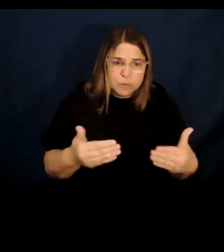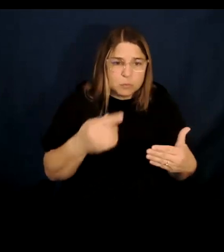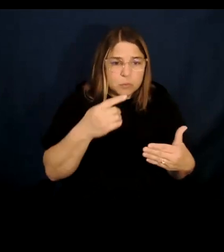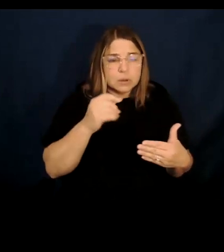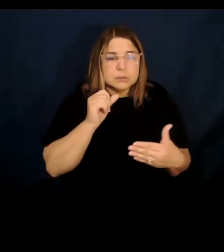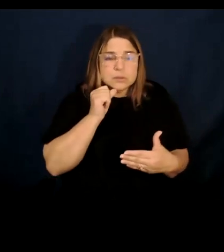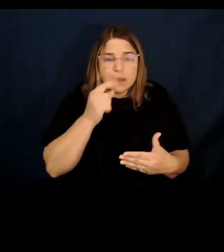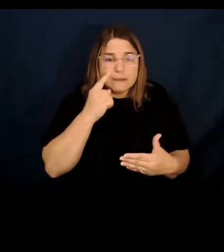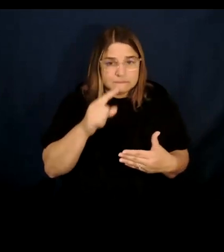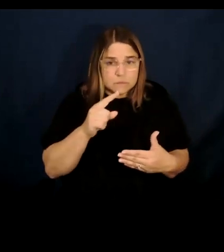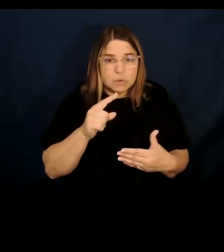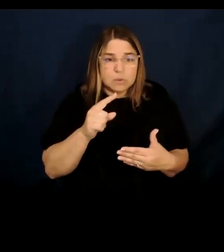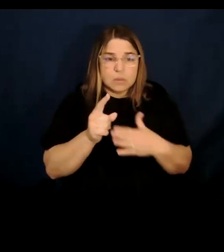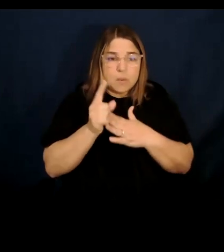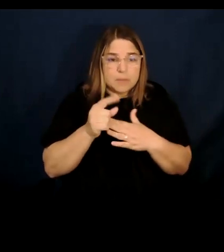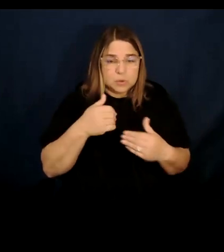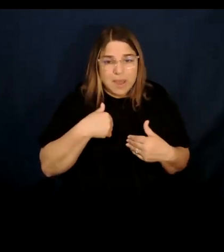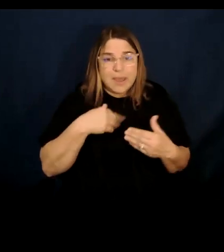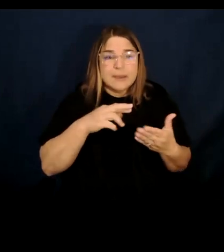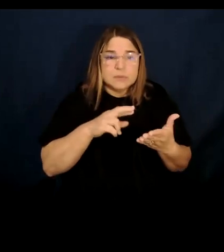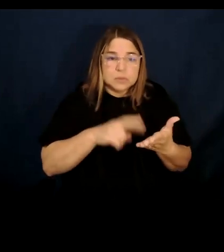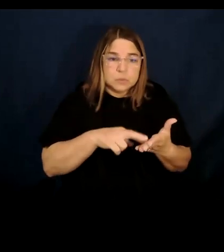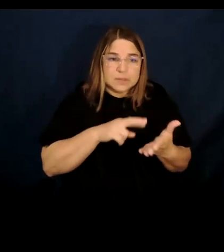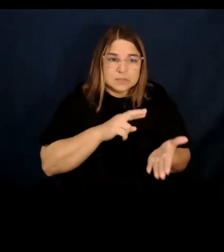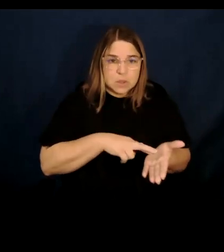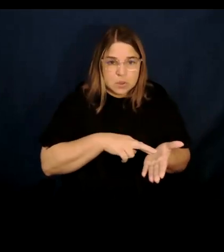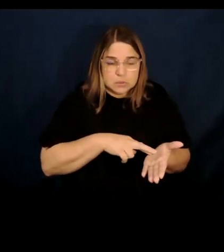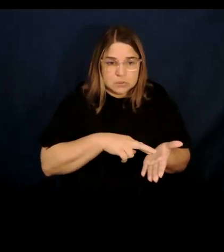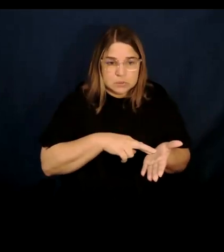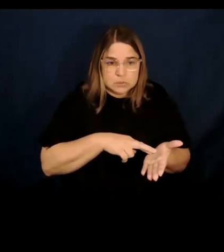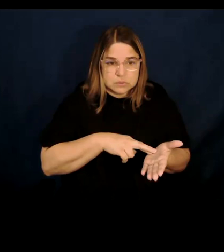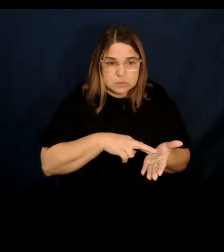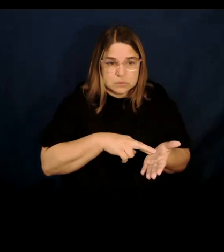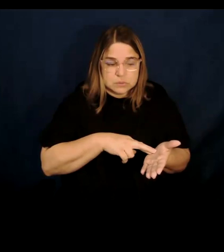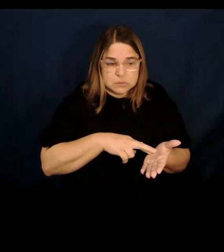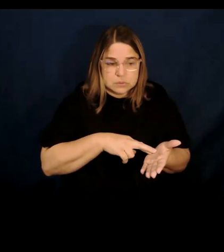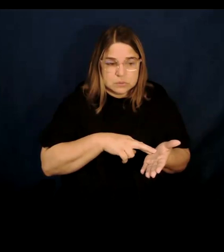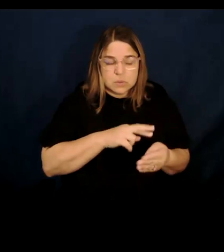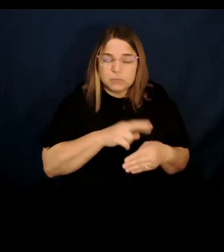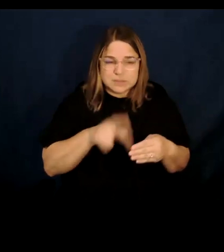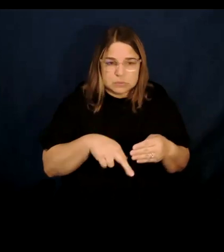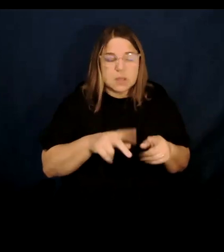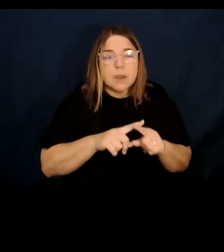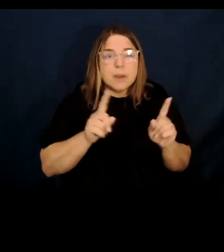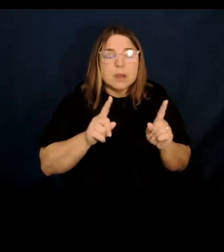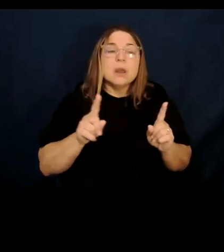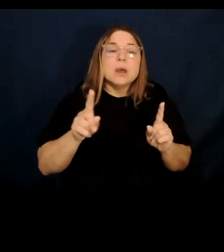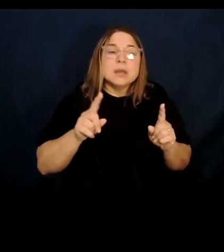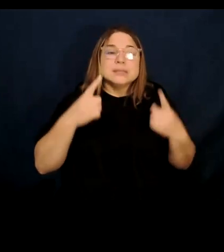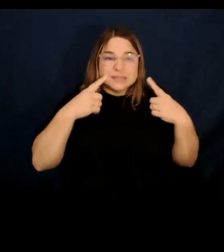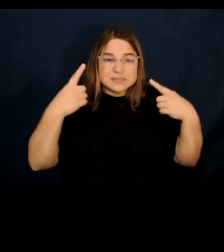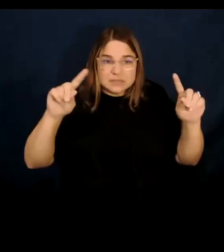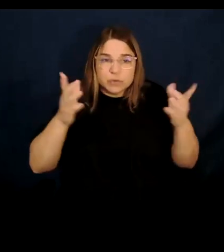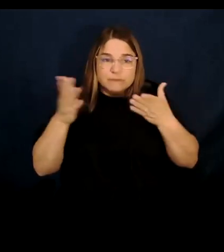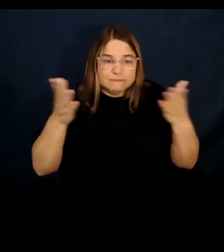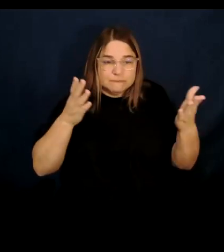the results, but then again, if you're faced with something new. This is where accessible pharmacy services come in.